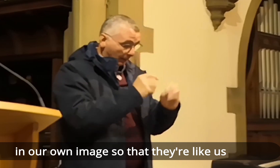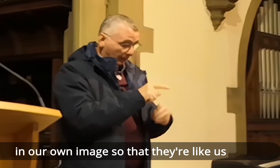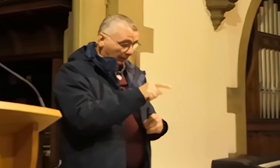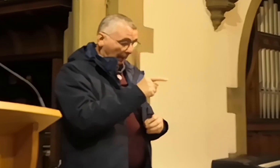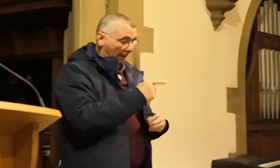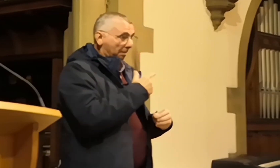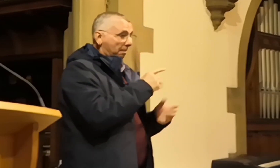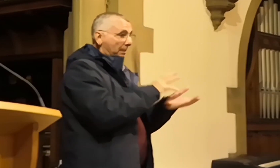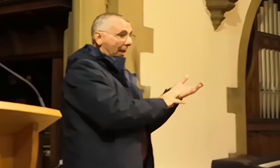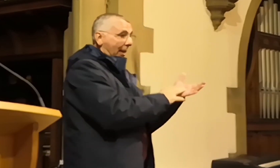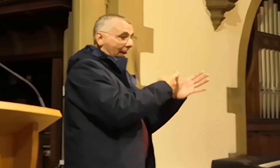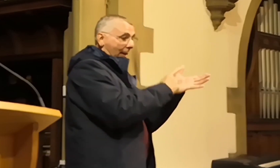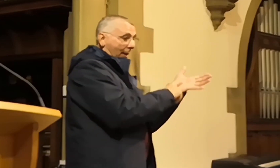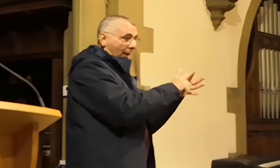us.